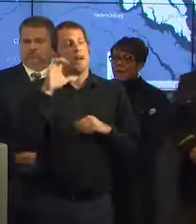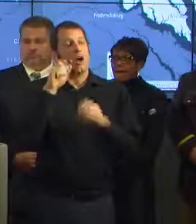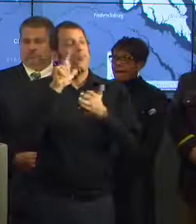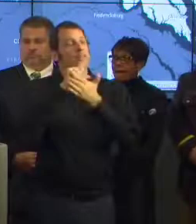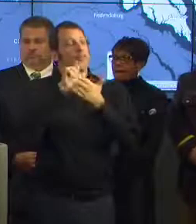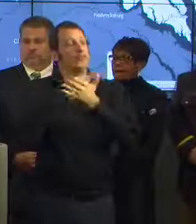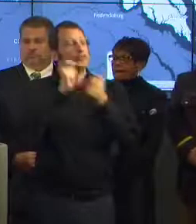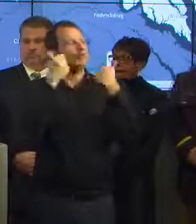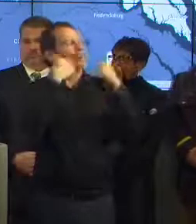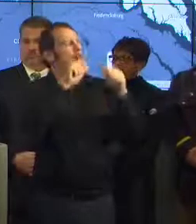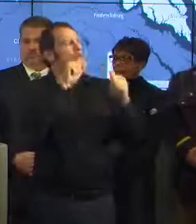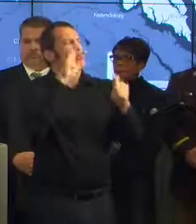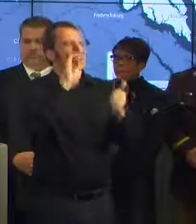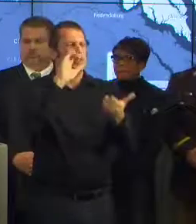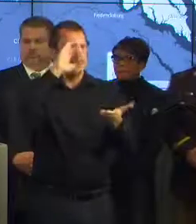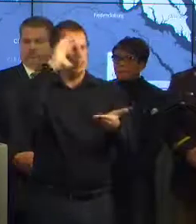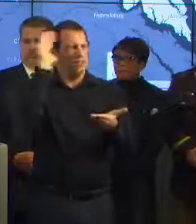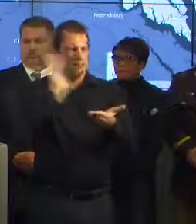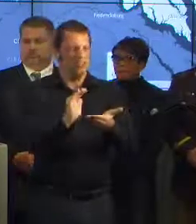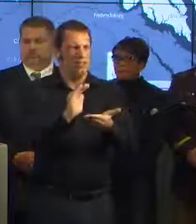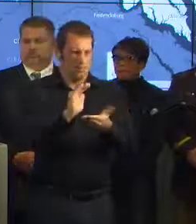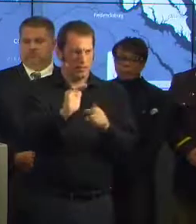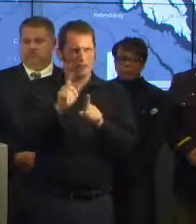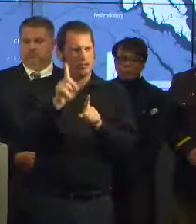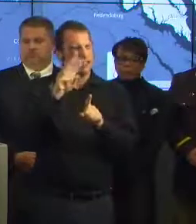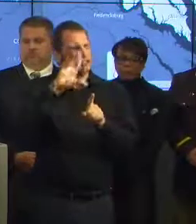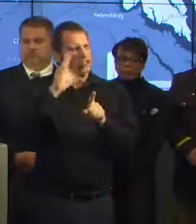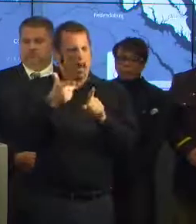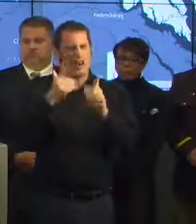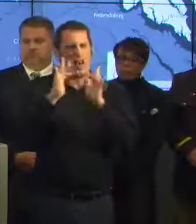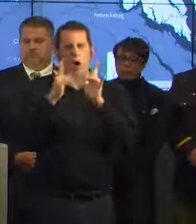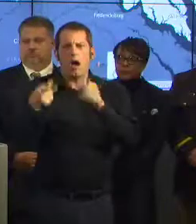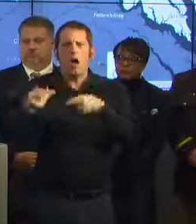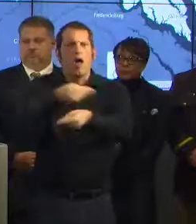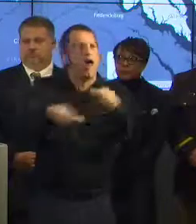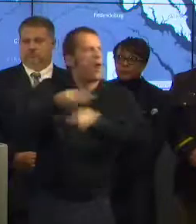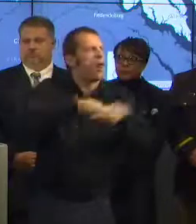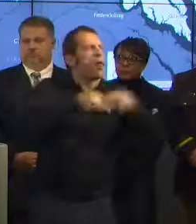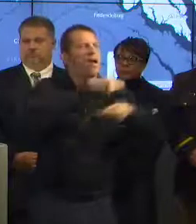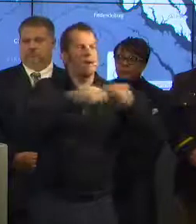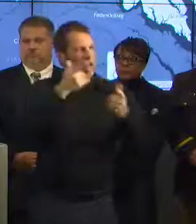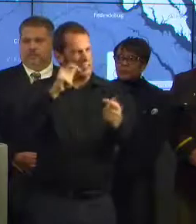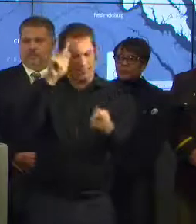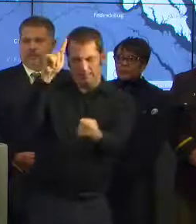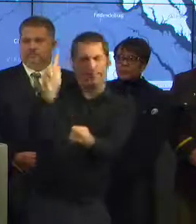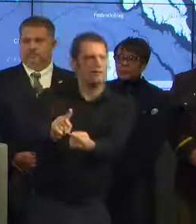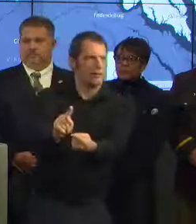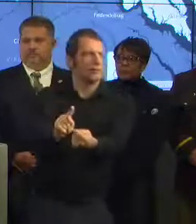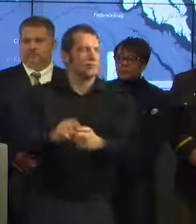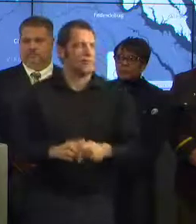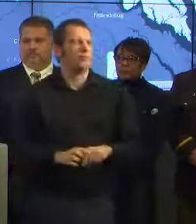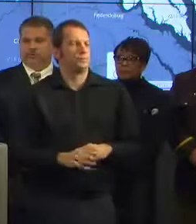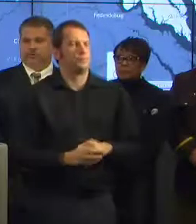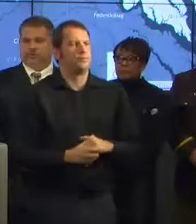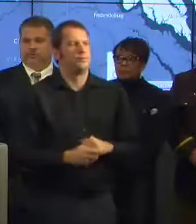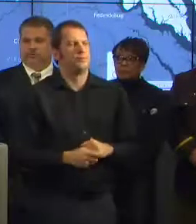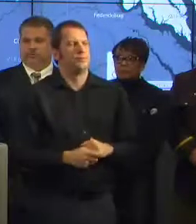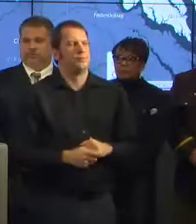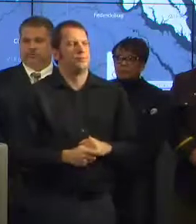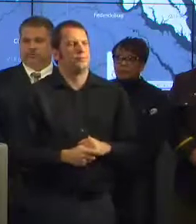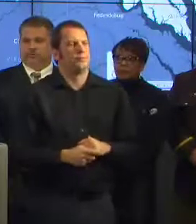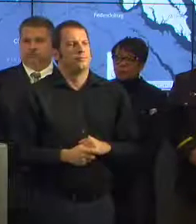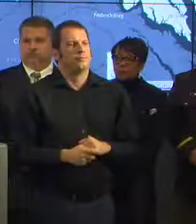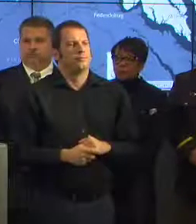trafficking networks in our state. Just a few weeks ago, the governor and I announced further legislative and